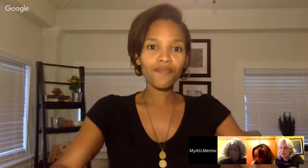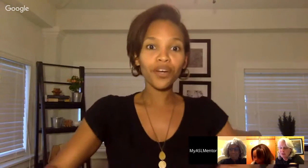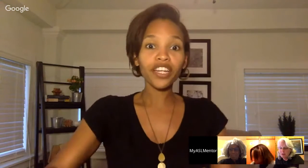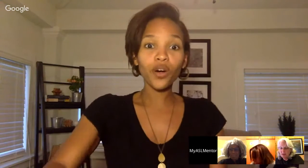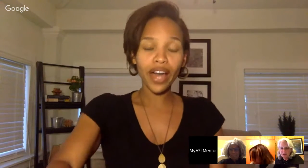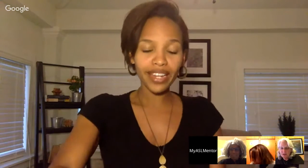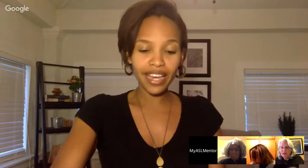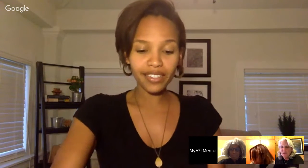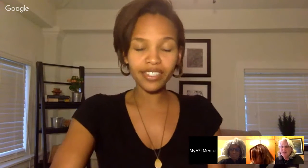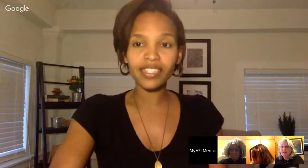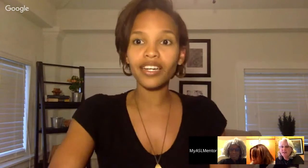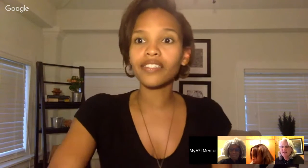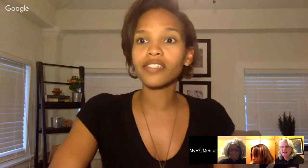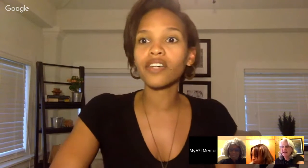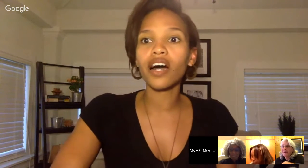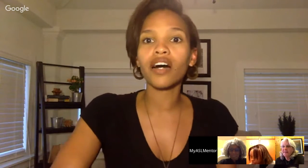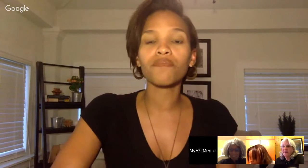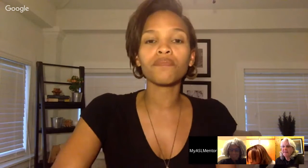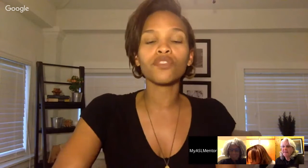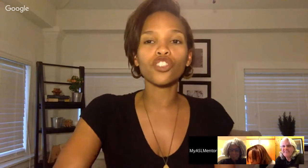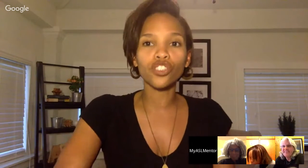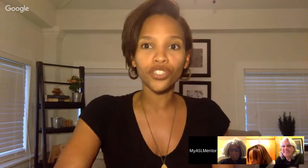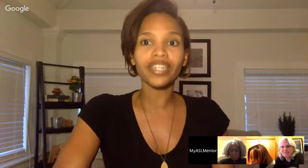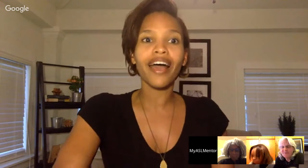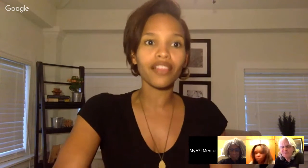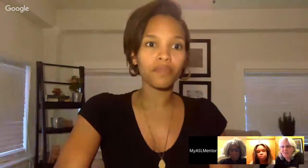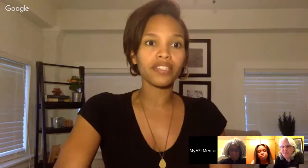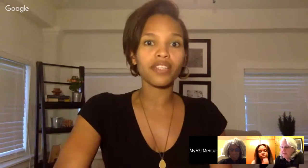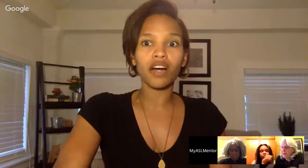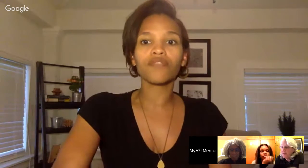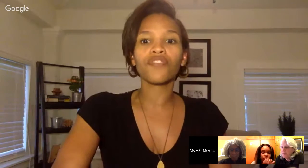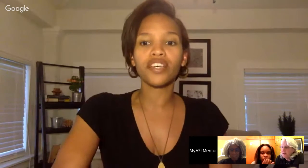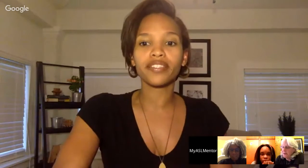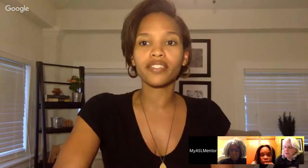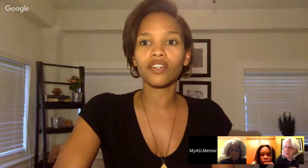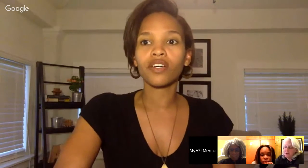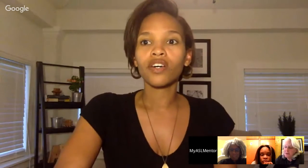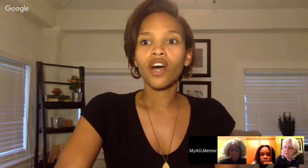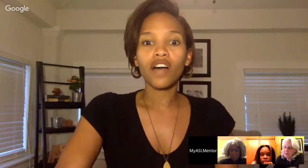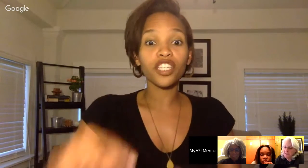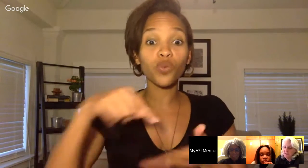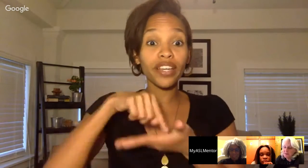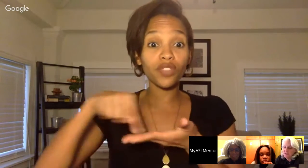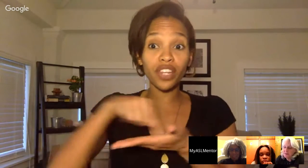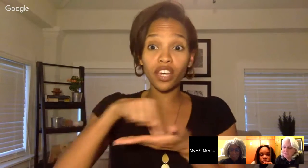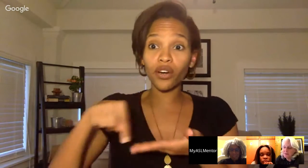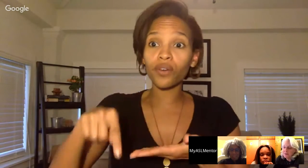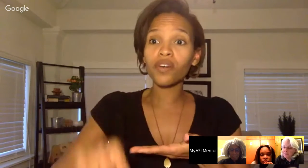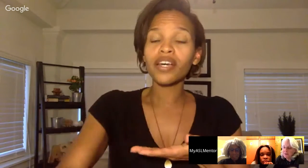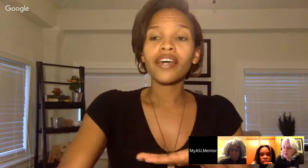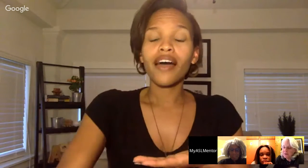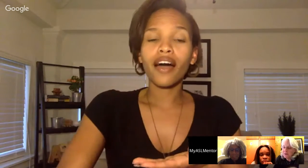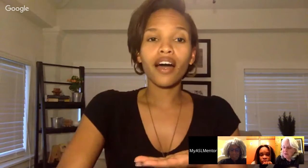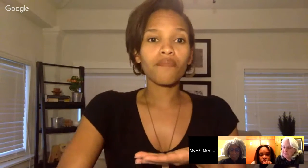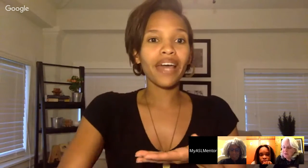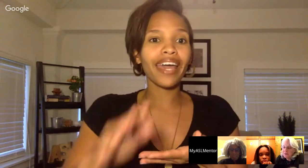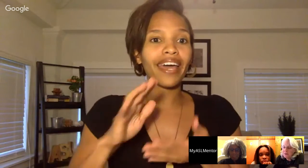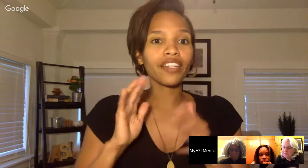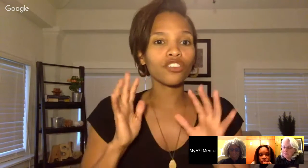Okay, we're gonna go ahead and discuss certain elements of this week's video,